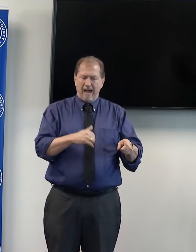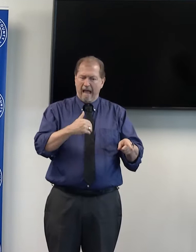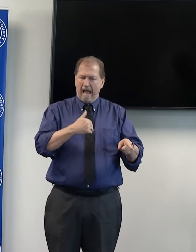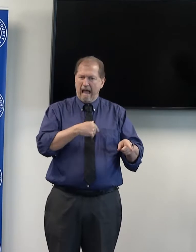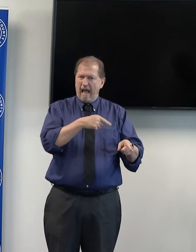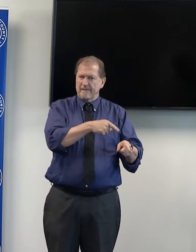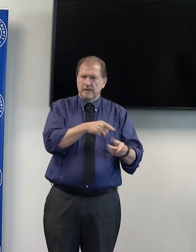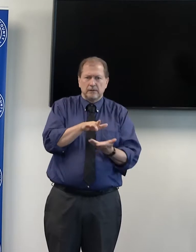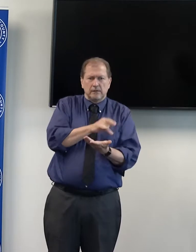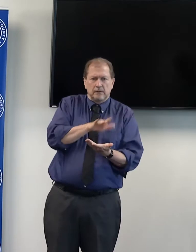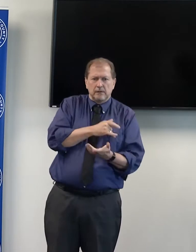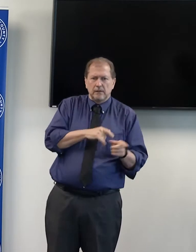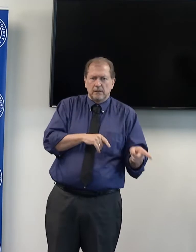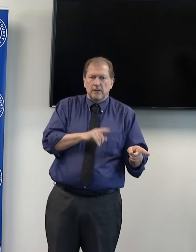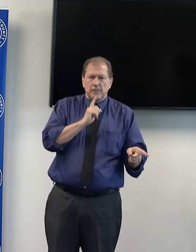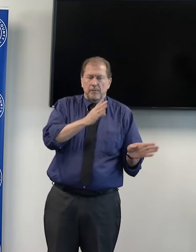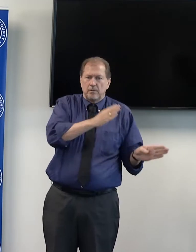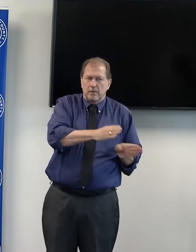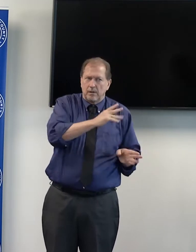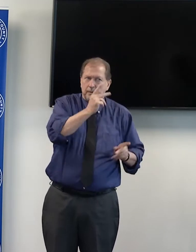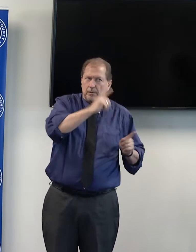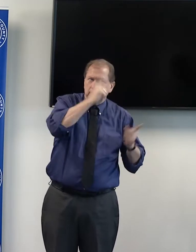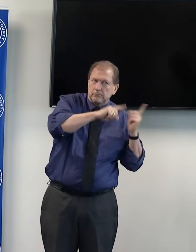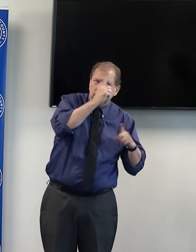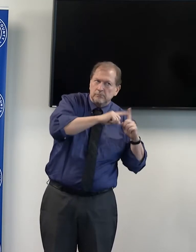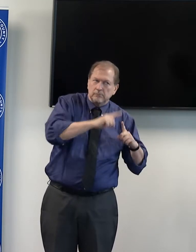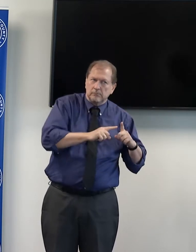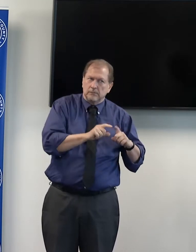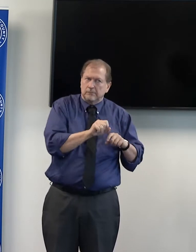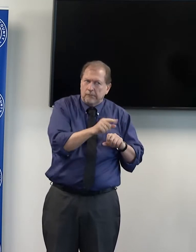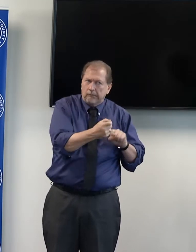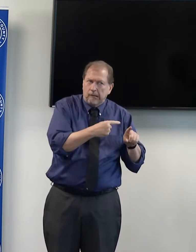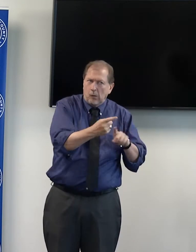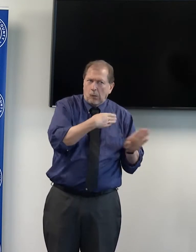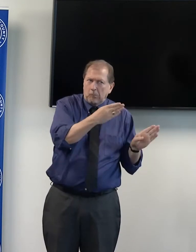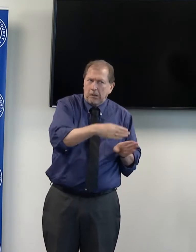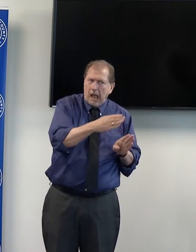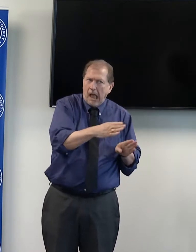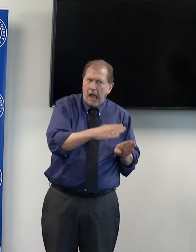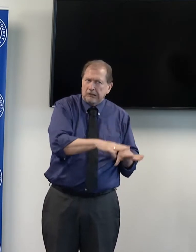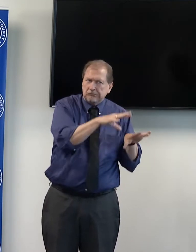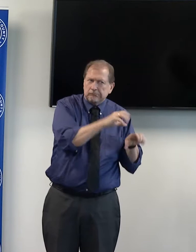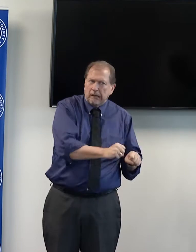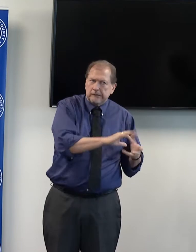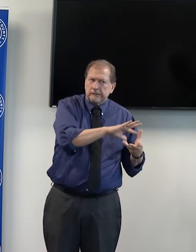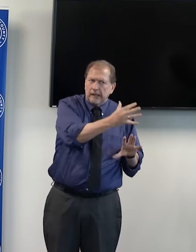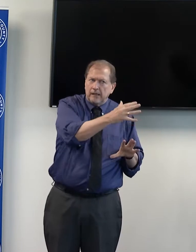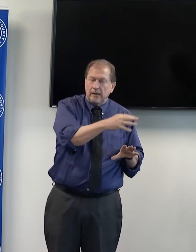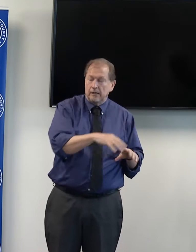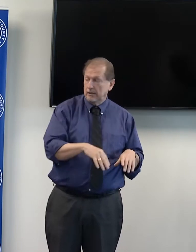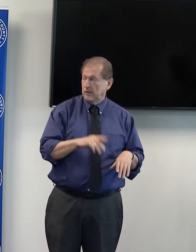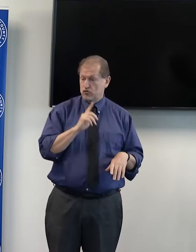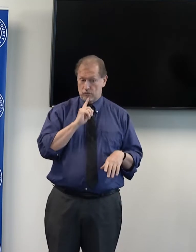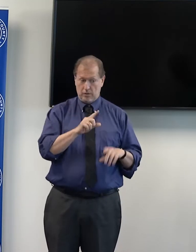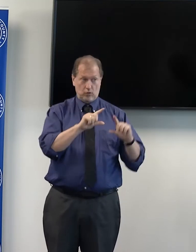but organized perhaps by outside groups. Could each of you tell me what you have seen, whether you're aware of